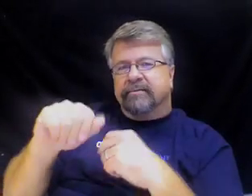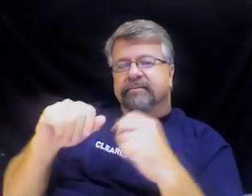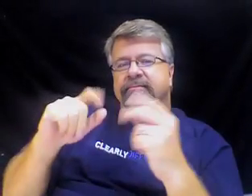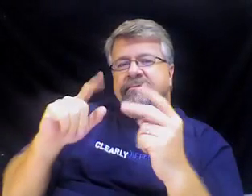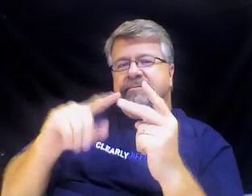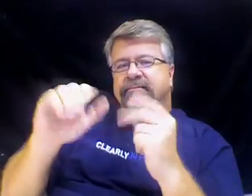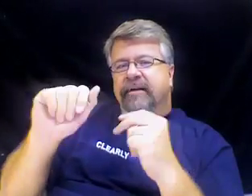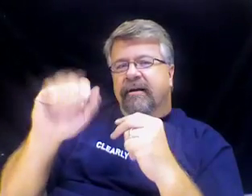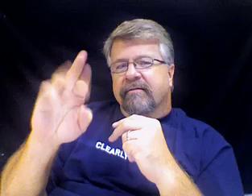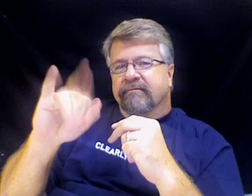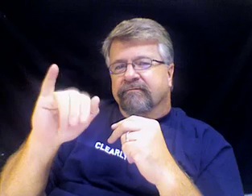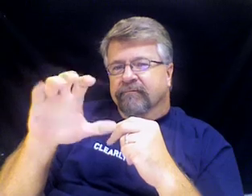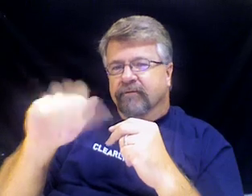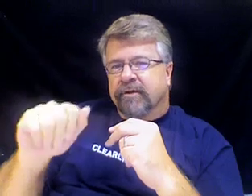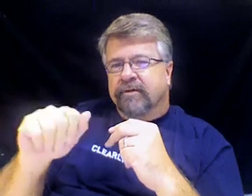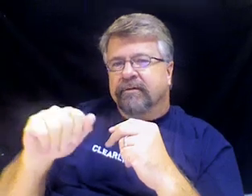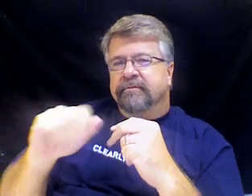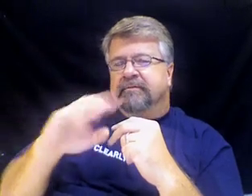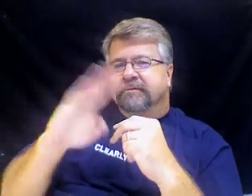Is it